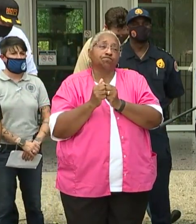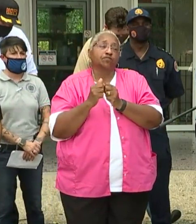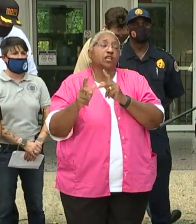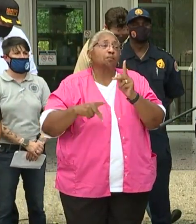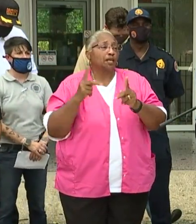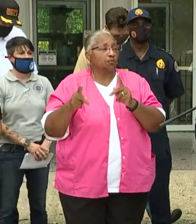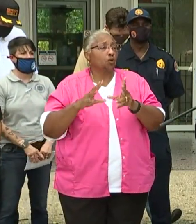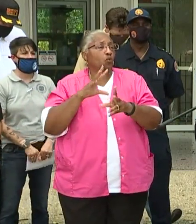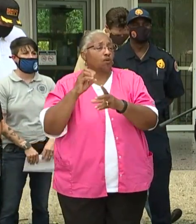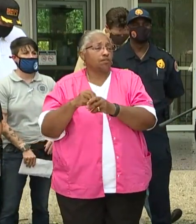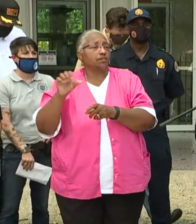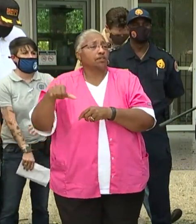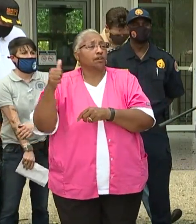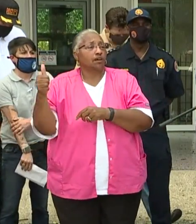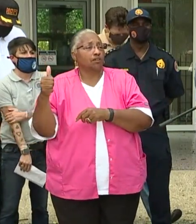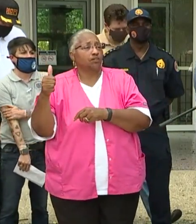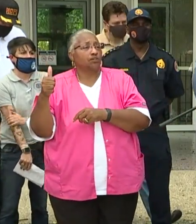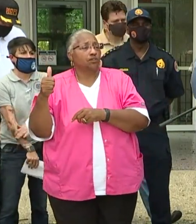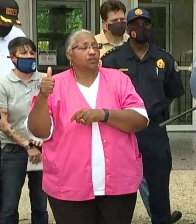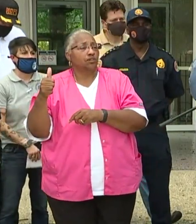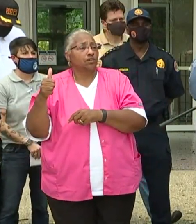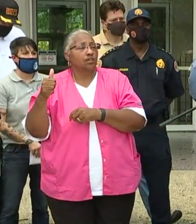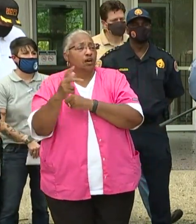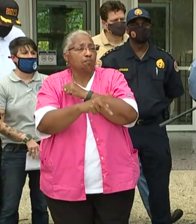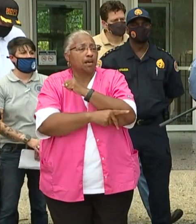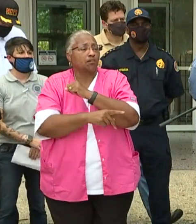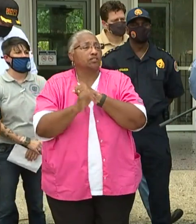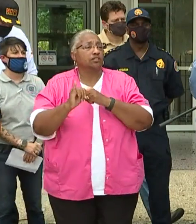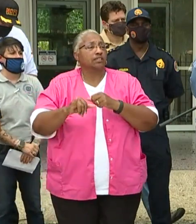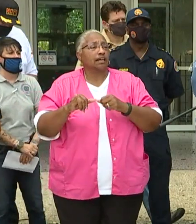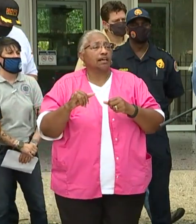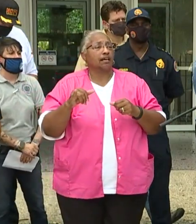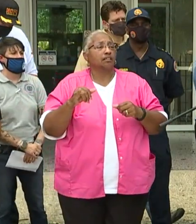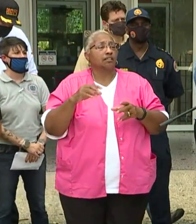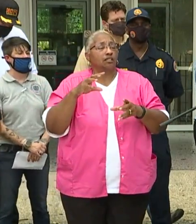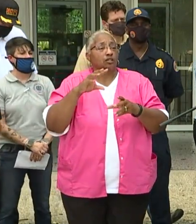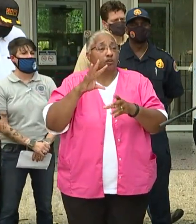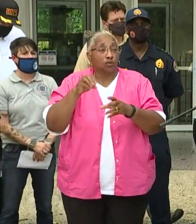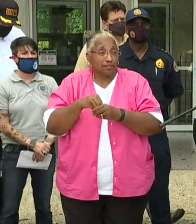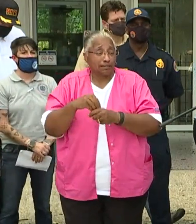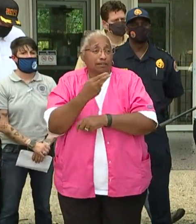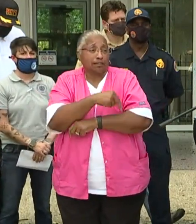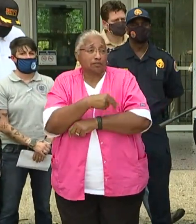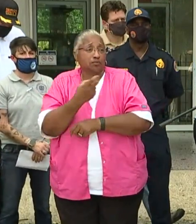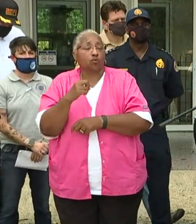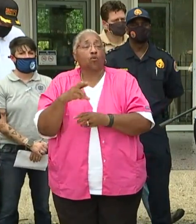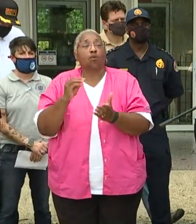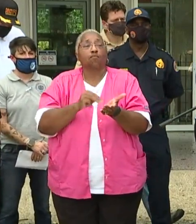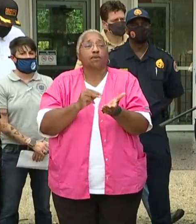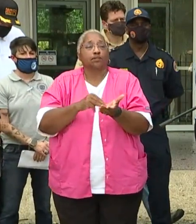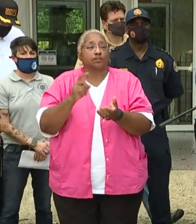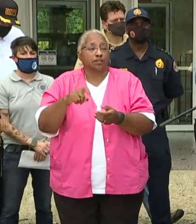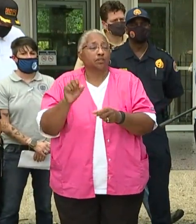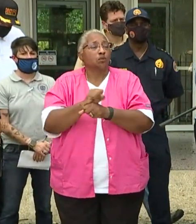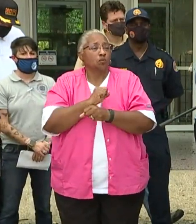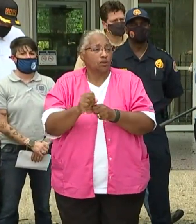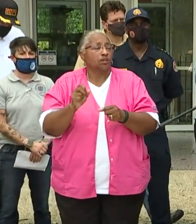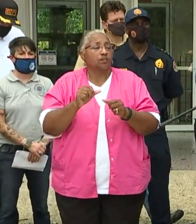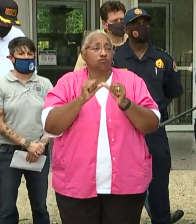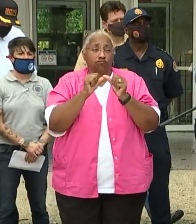people in other parishes that are hospitalized or have medical needs. And so we're really just working very